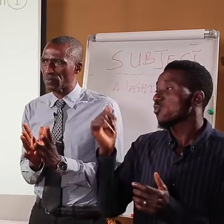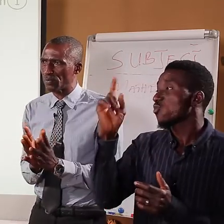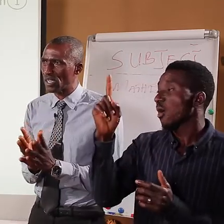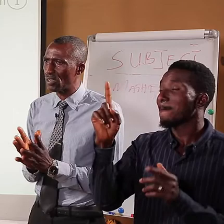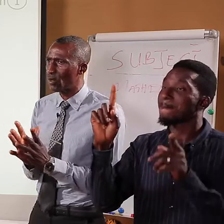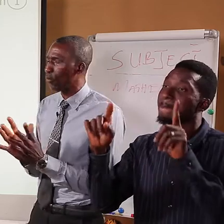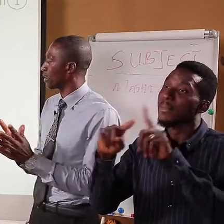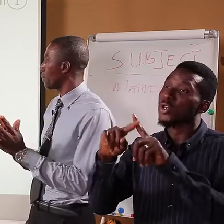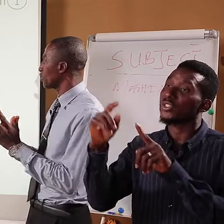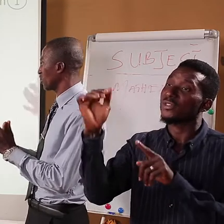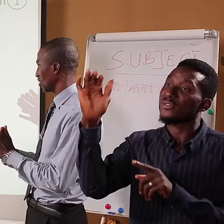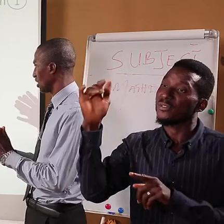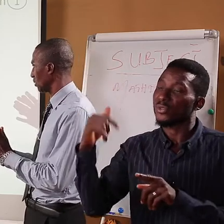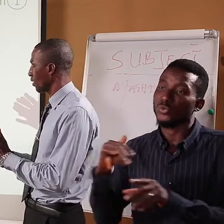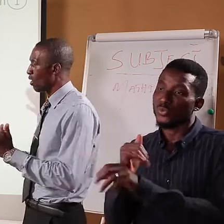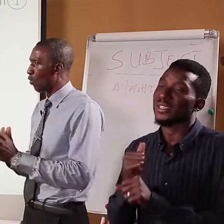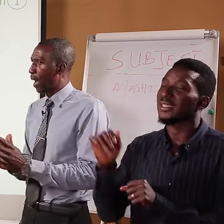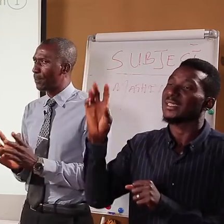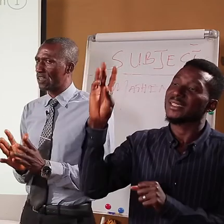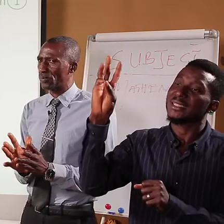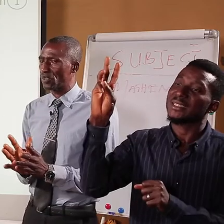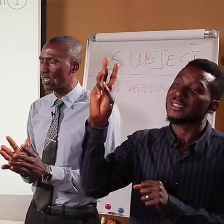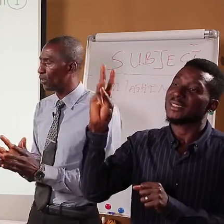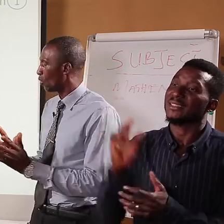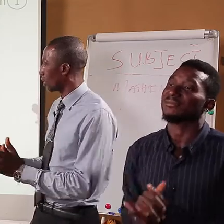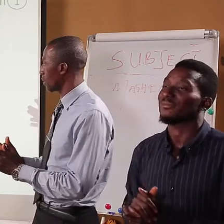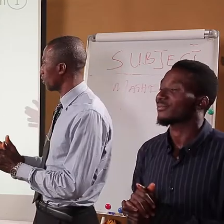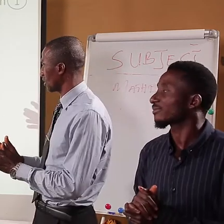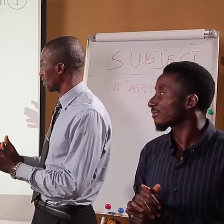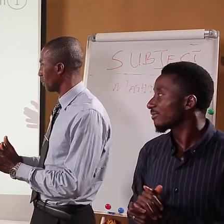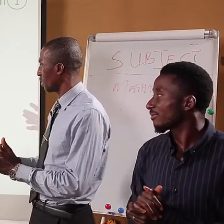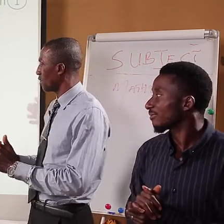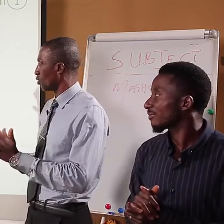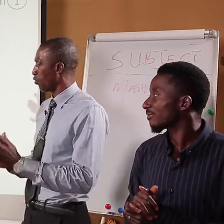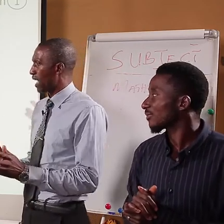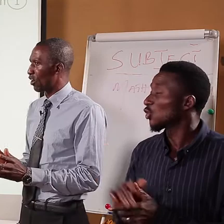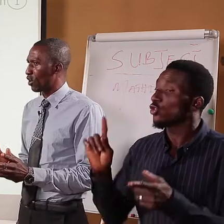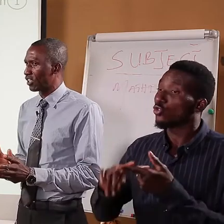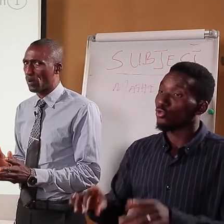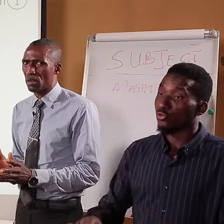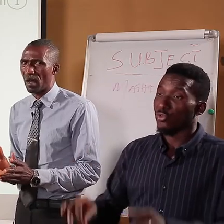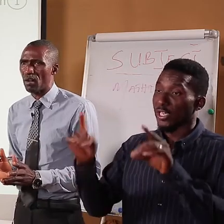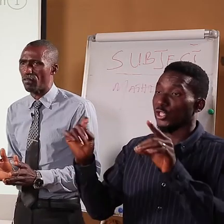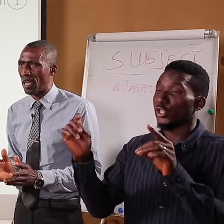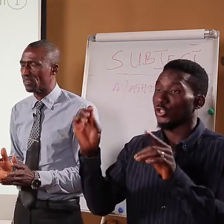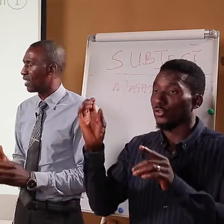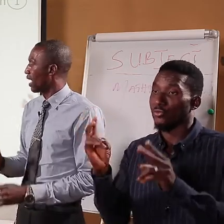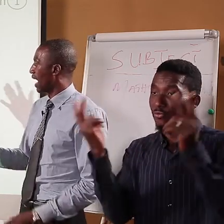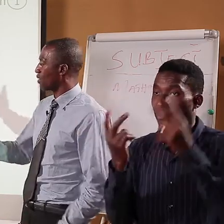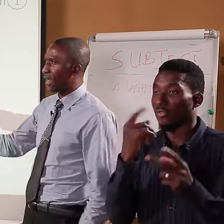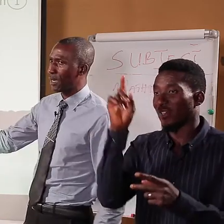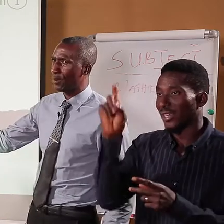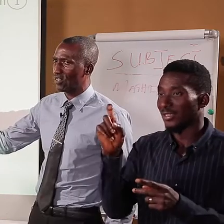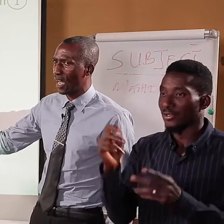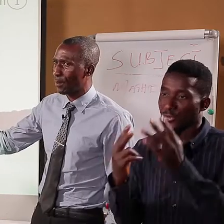1 plus 15 will give you 16. 1 plus 15 will give you 16. To find the corresponding value of x,